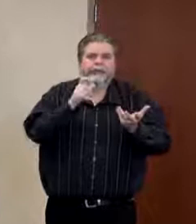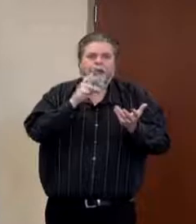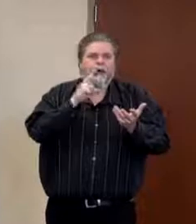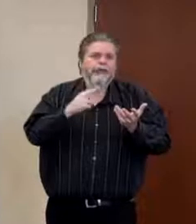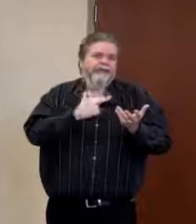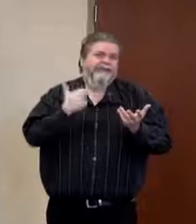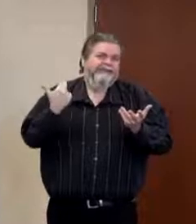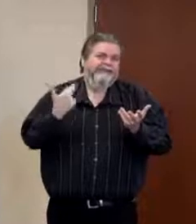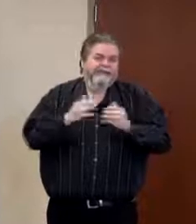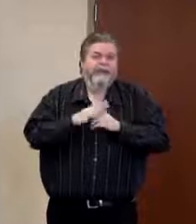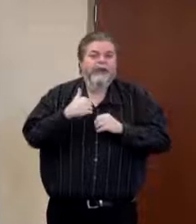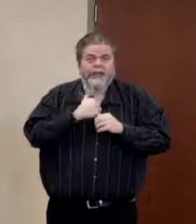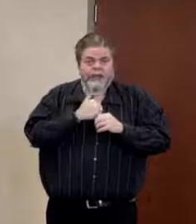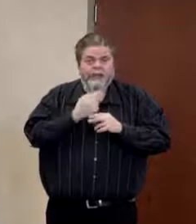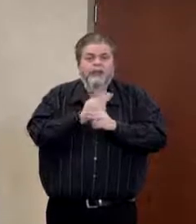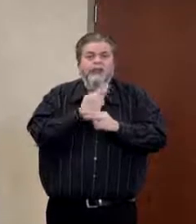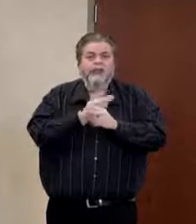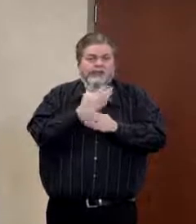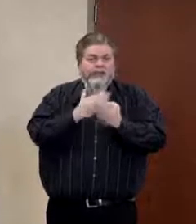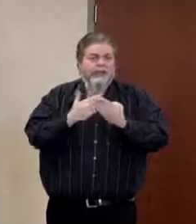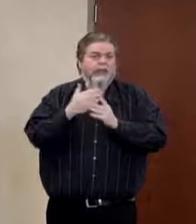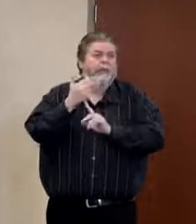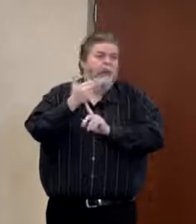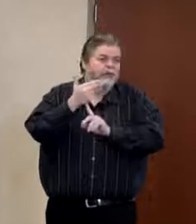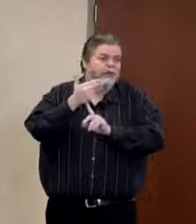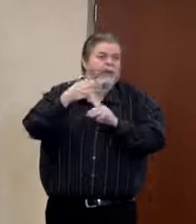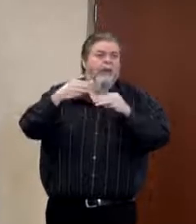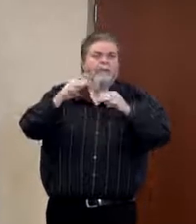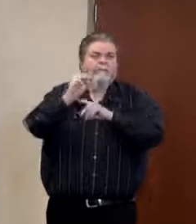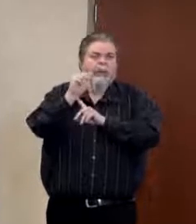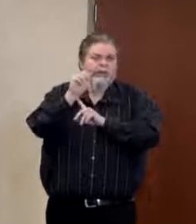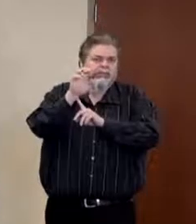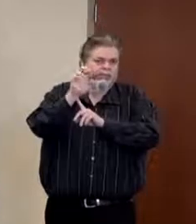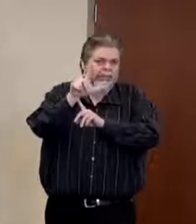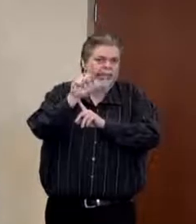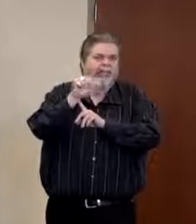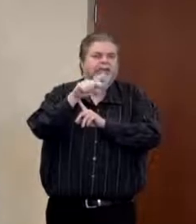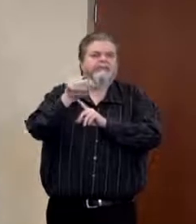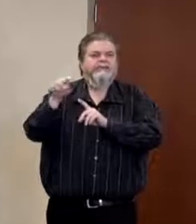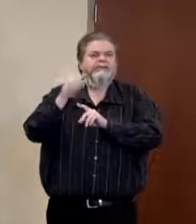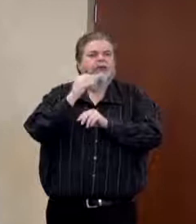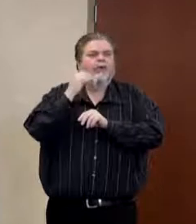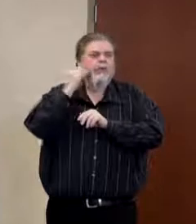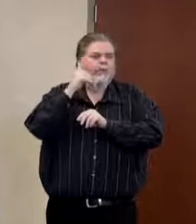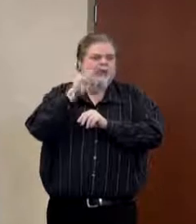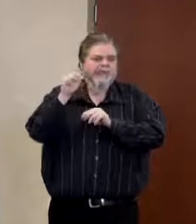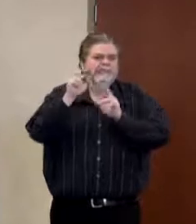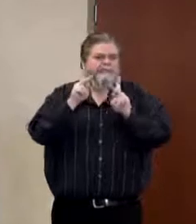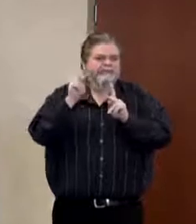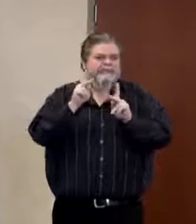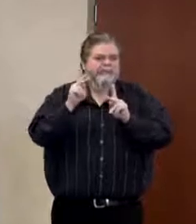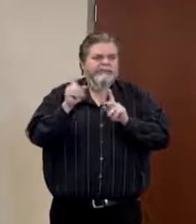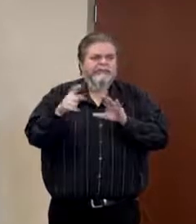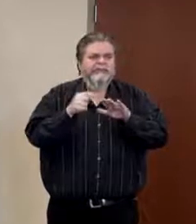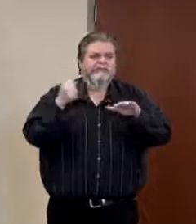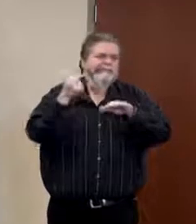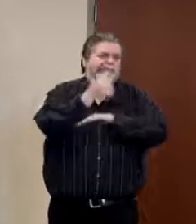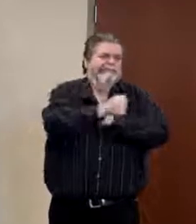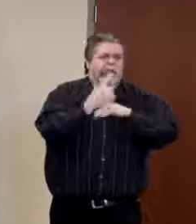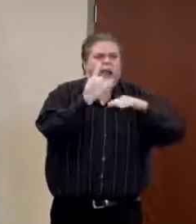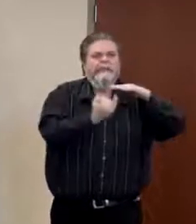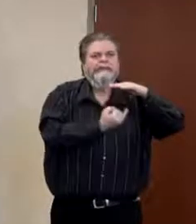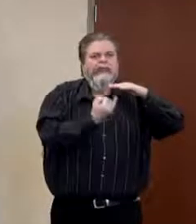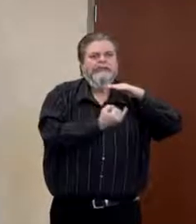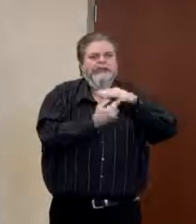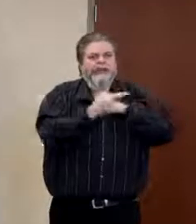lodging centers we're working with for some of our homeless populations that need to be isolated, homeless population members, that need to be isolated, so that our